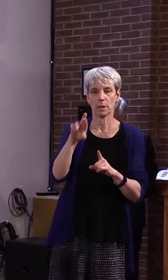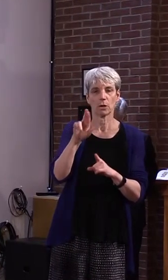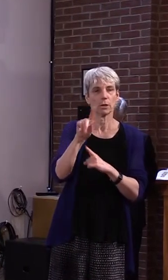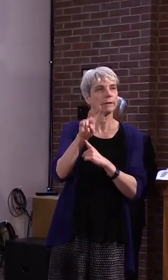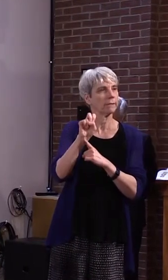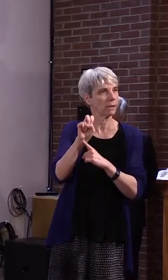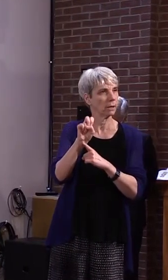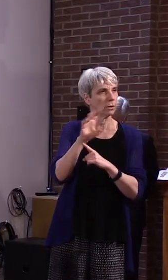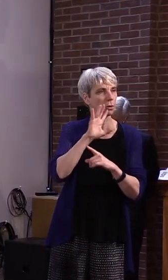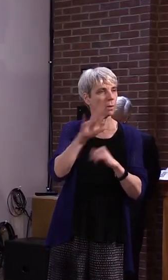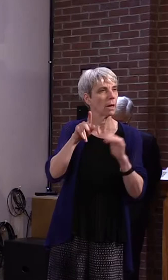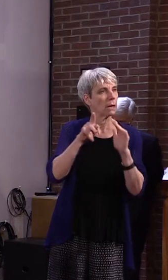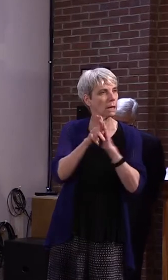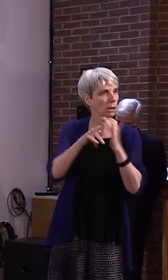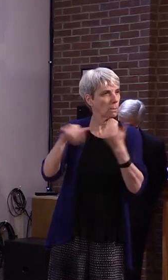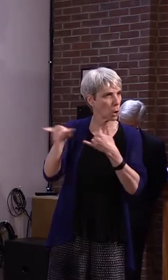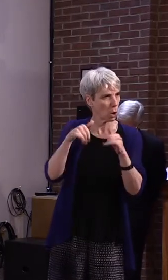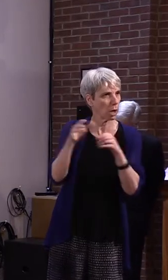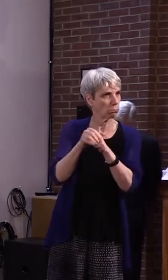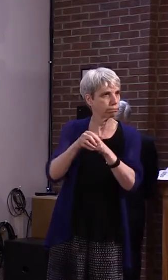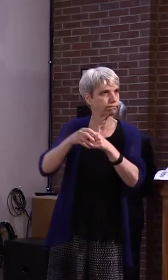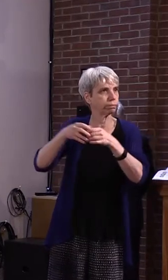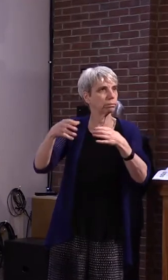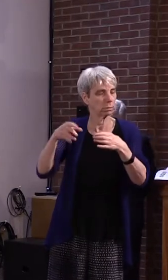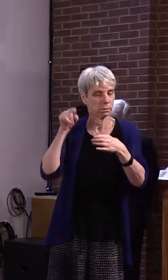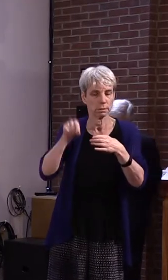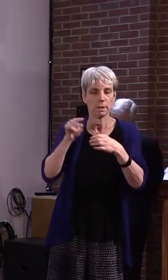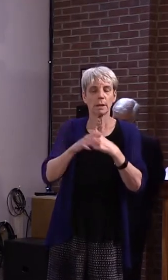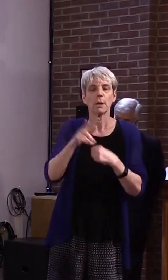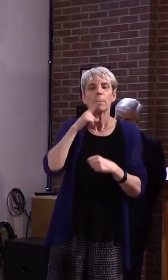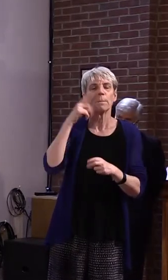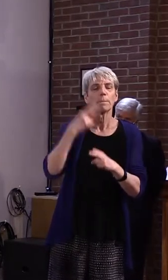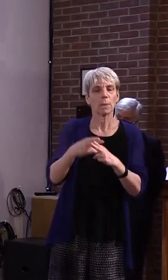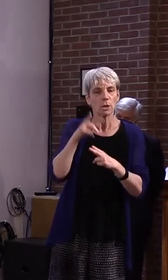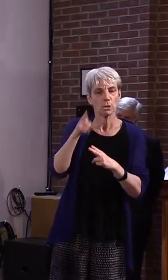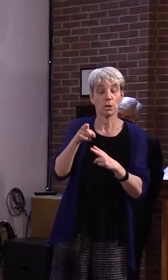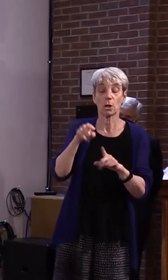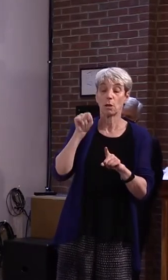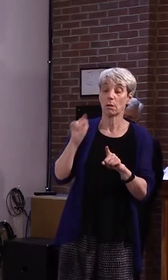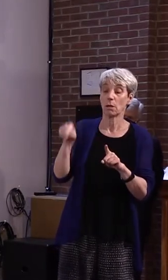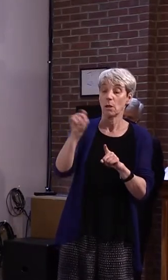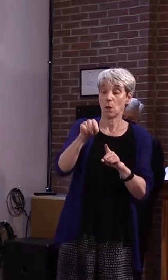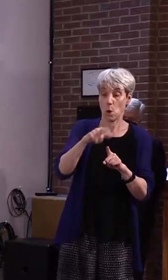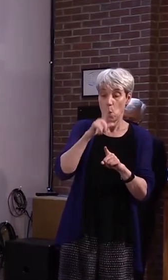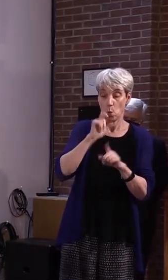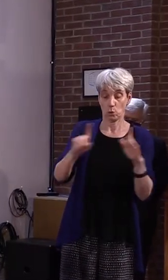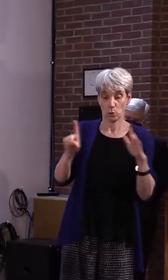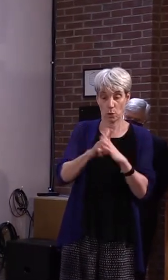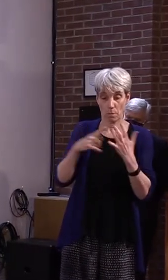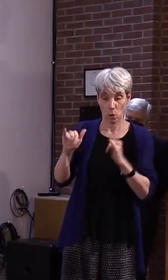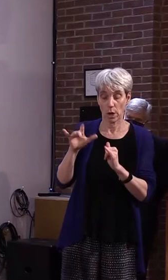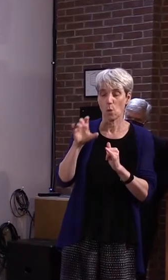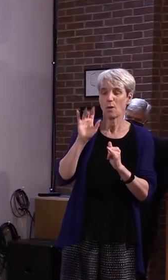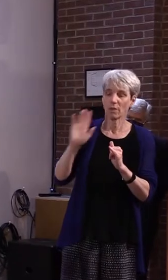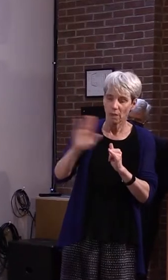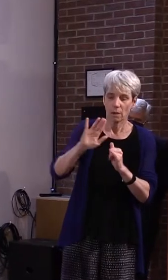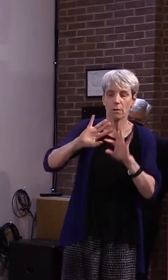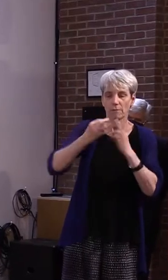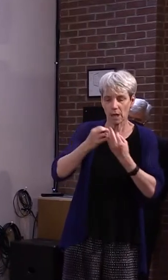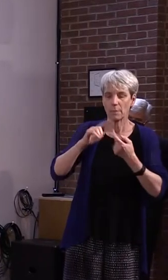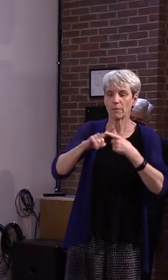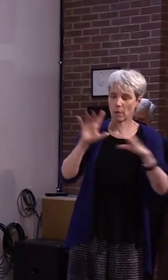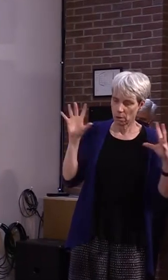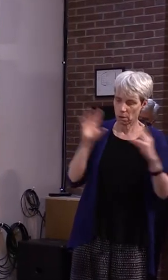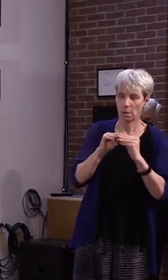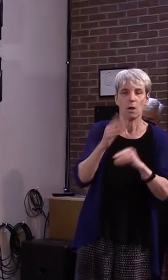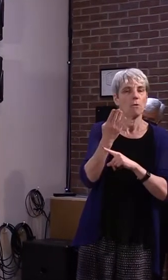Killington outbreak. You guys said there's been 14 cases among those who attended and then close contacts. Out